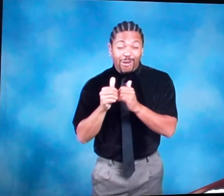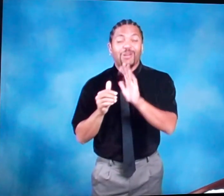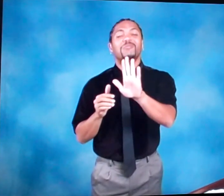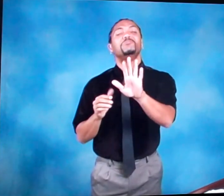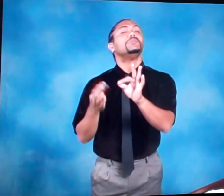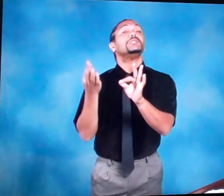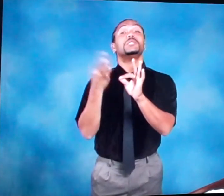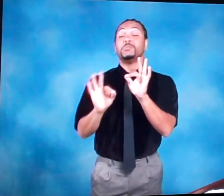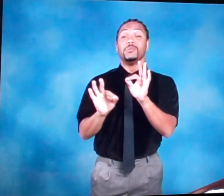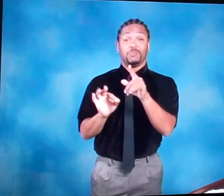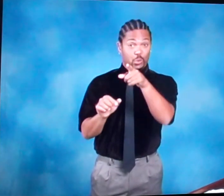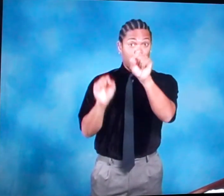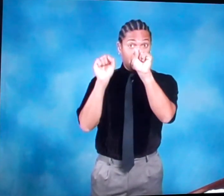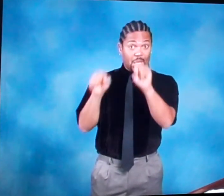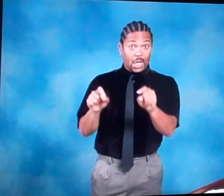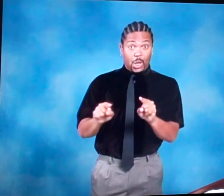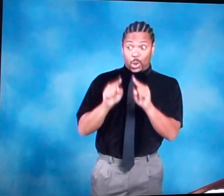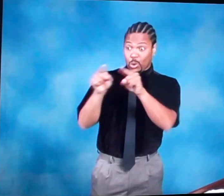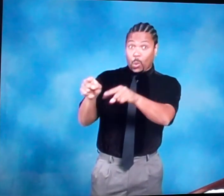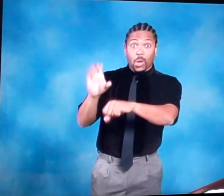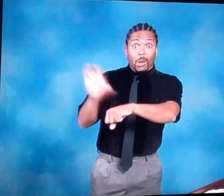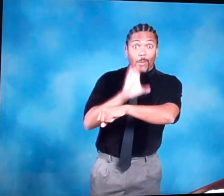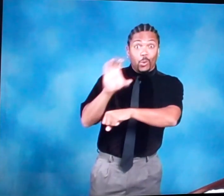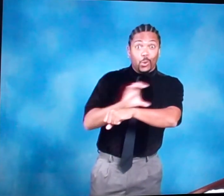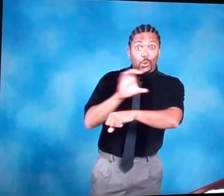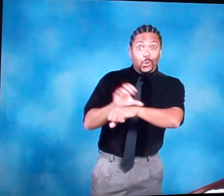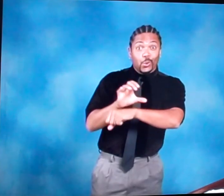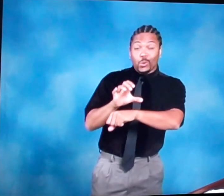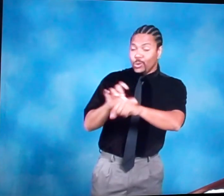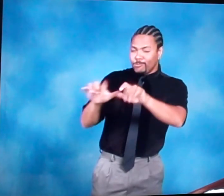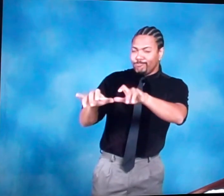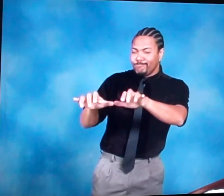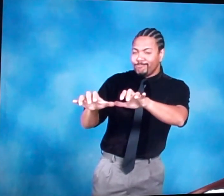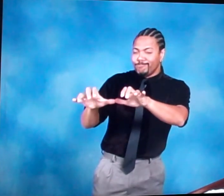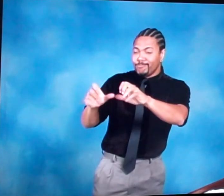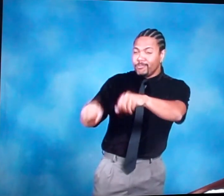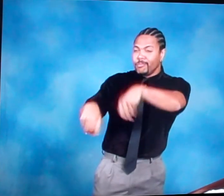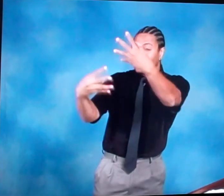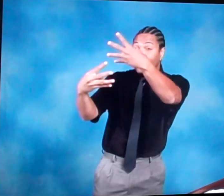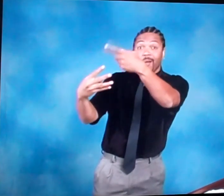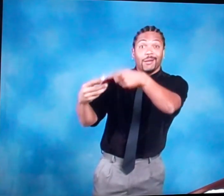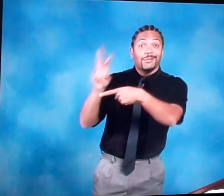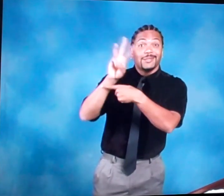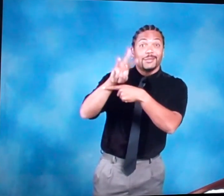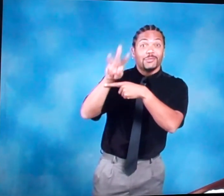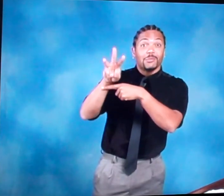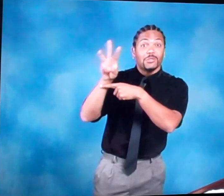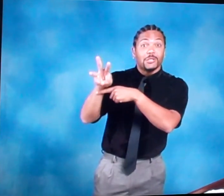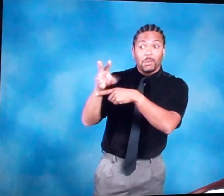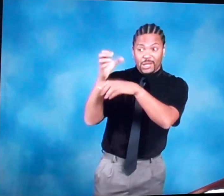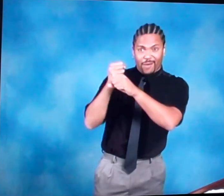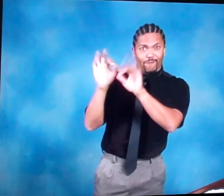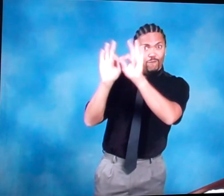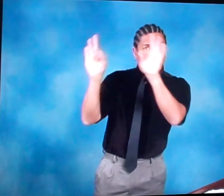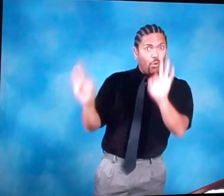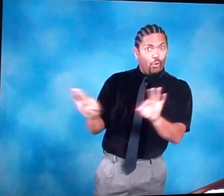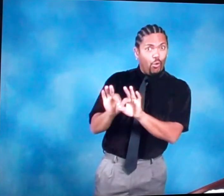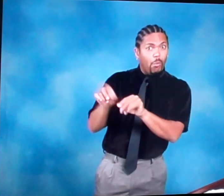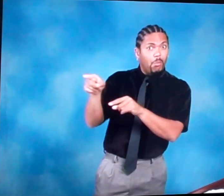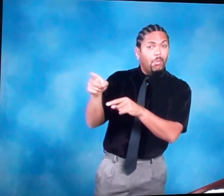now, if you're curious, how do you apply? It's really simple. You can go onto the computer and type in